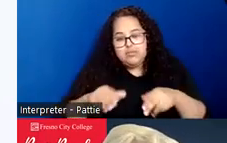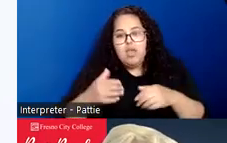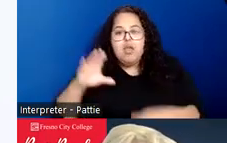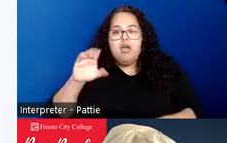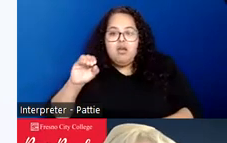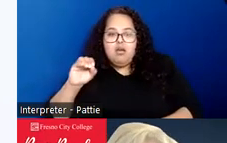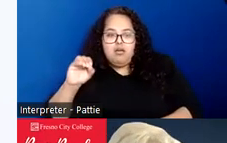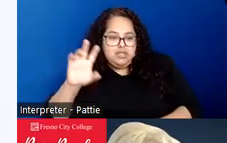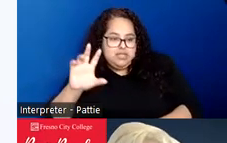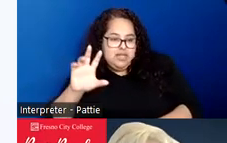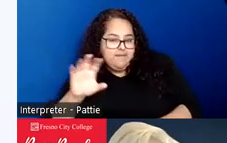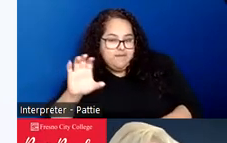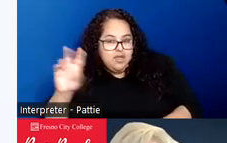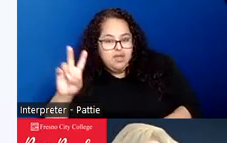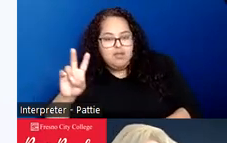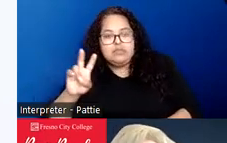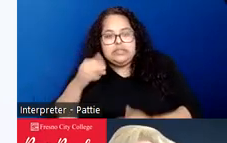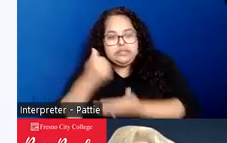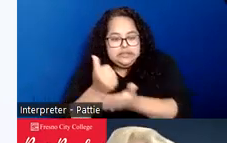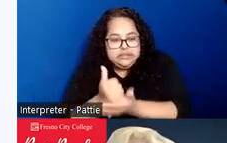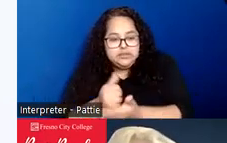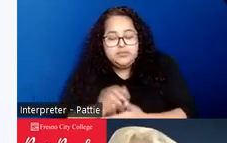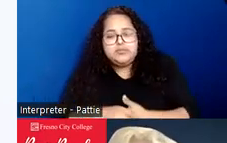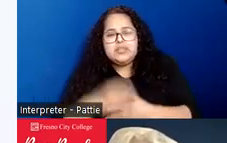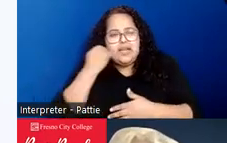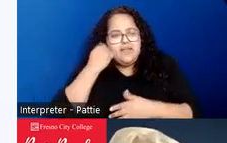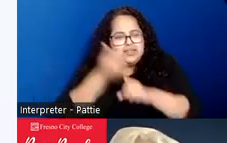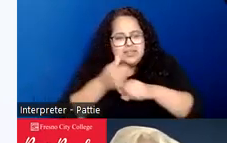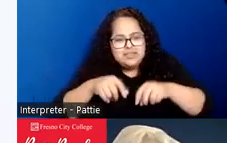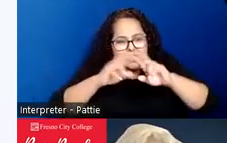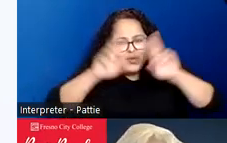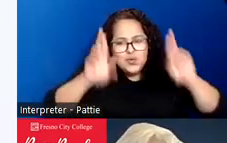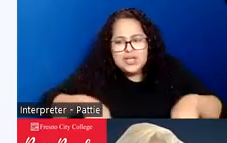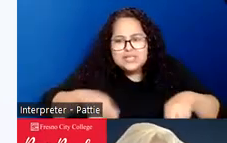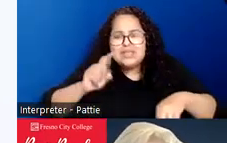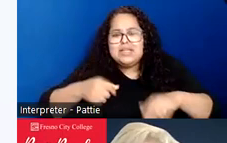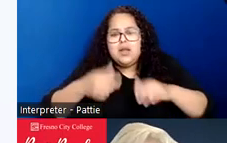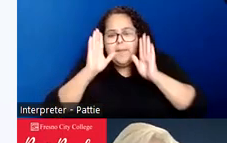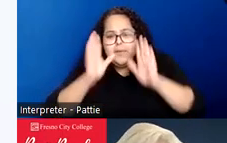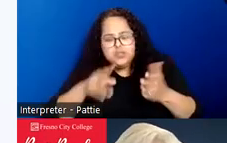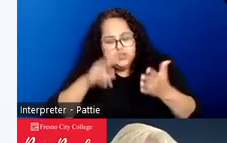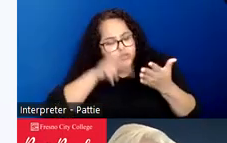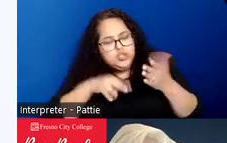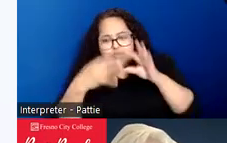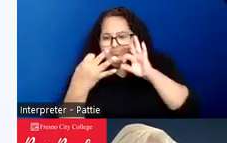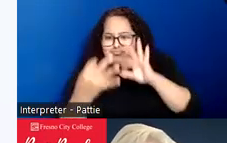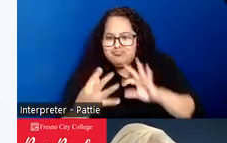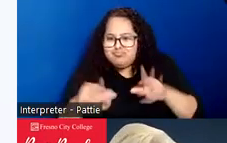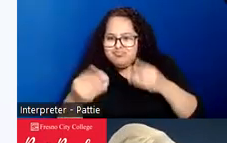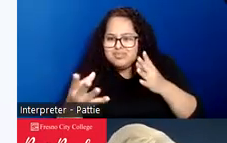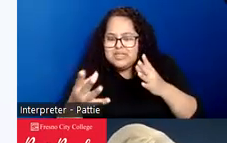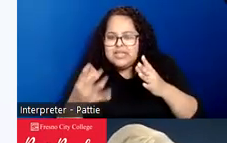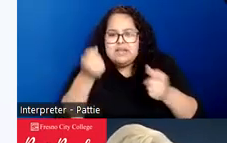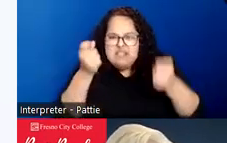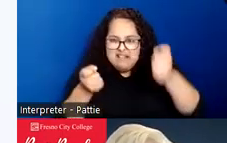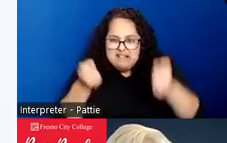have a resume, maybe you do have a resume and you just need somebody to review it, or you need somebody to help you reconstruct it. We can help